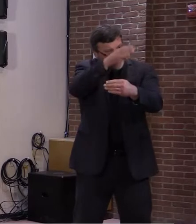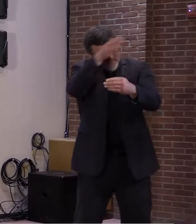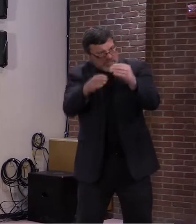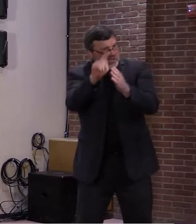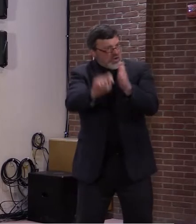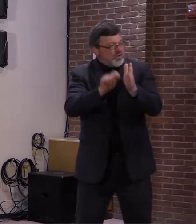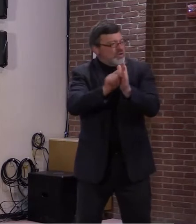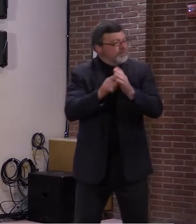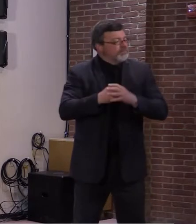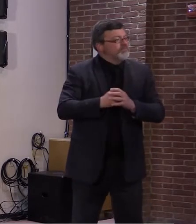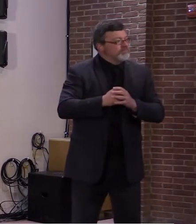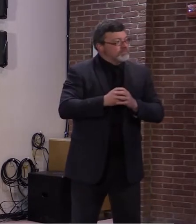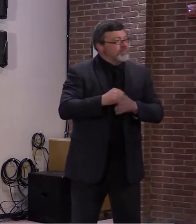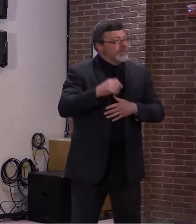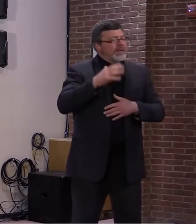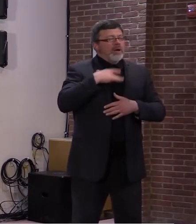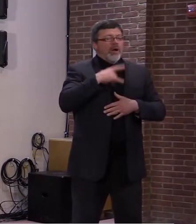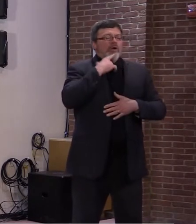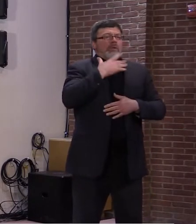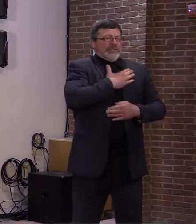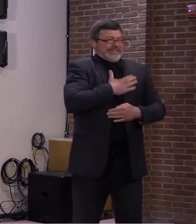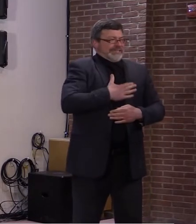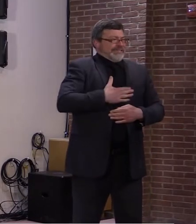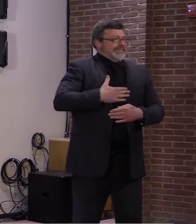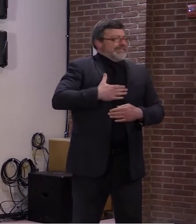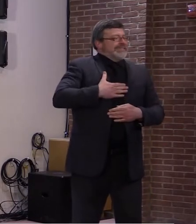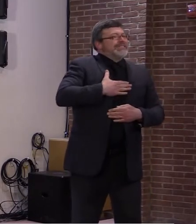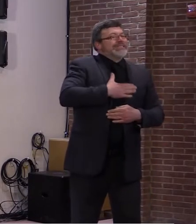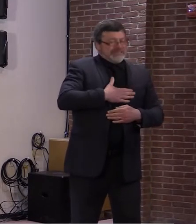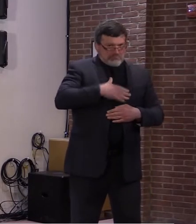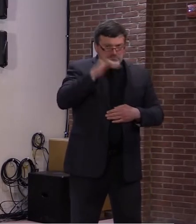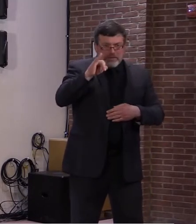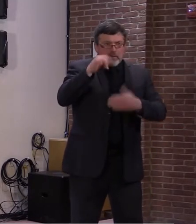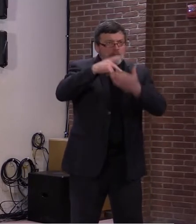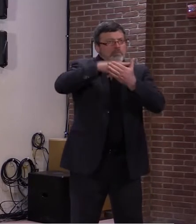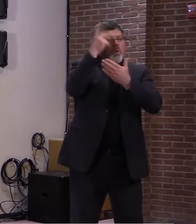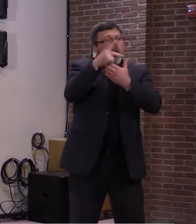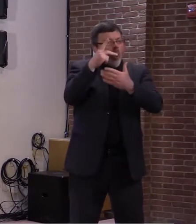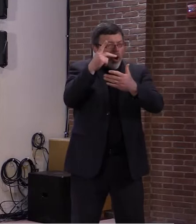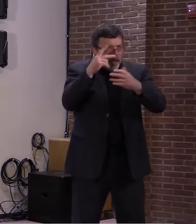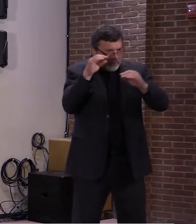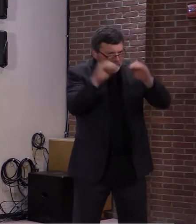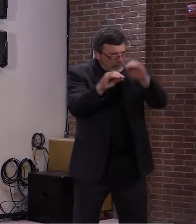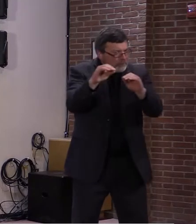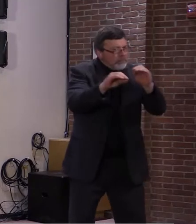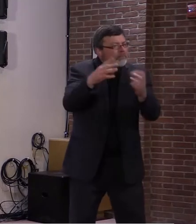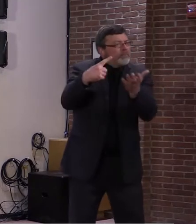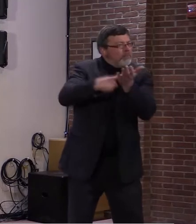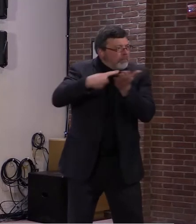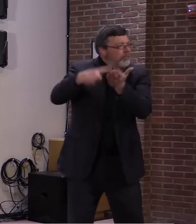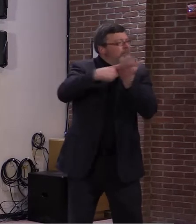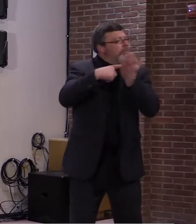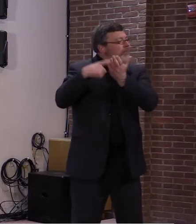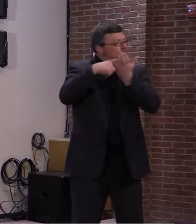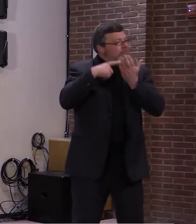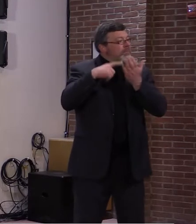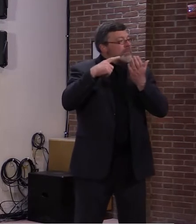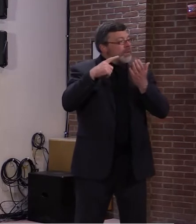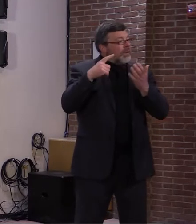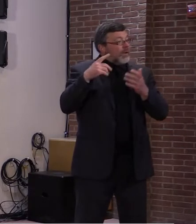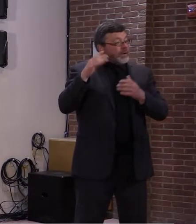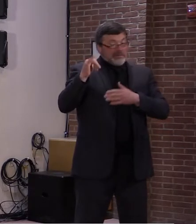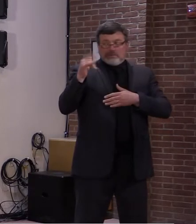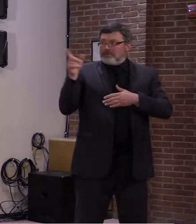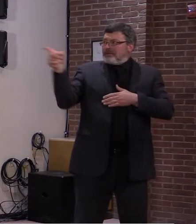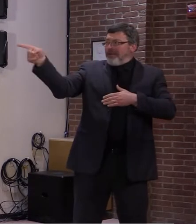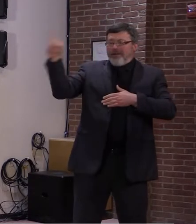community recovery and revitalization programs, which were first announced in the governor's budget address in January,